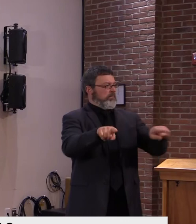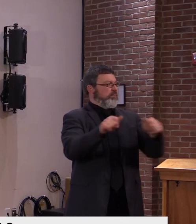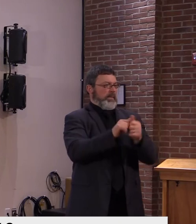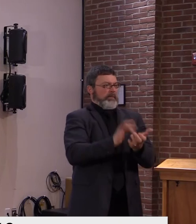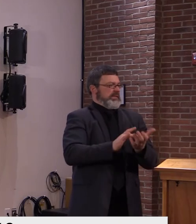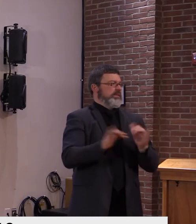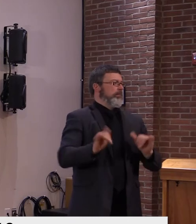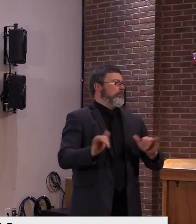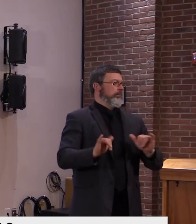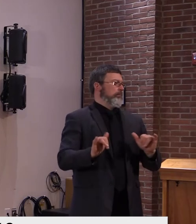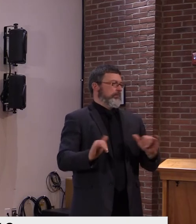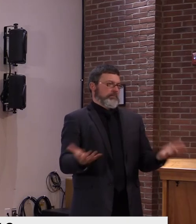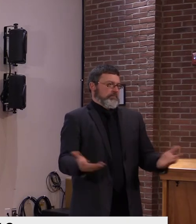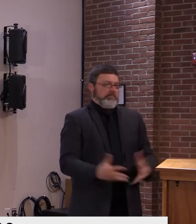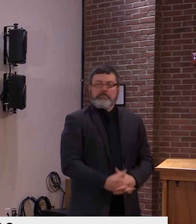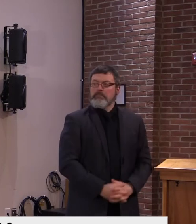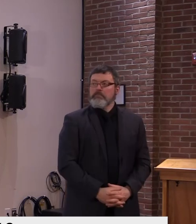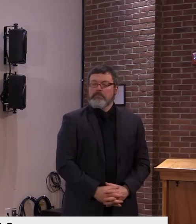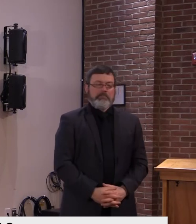December.